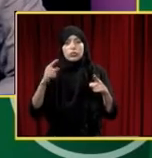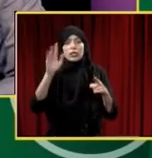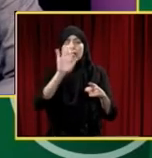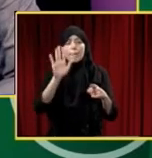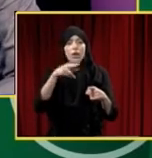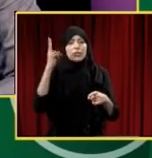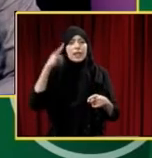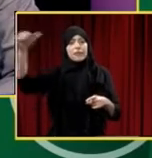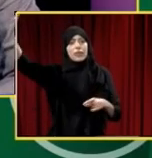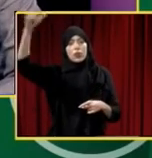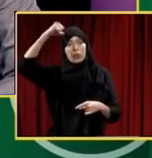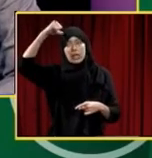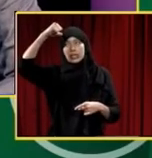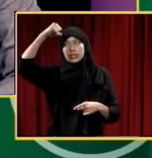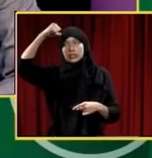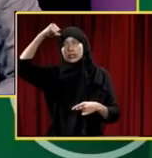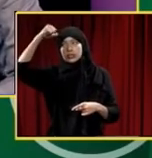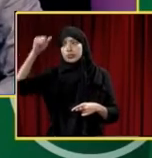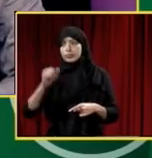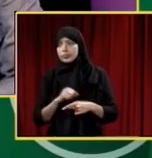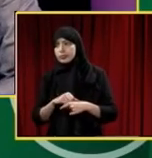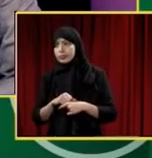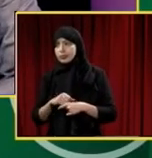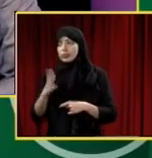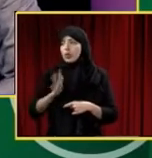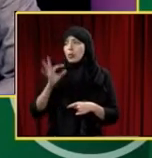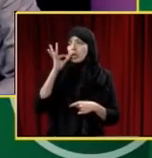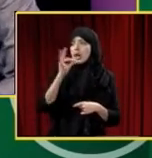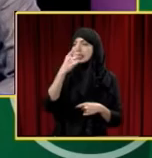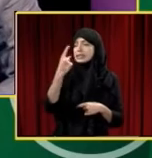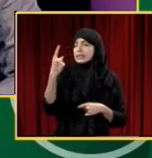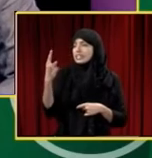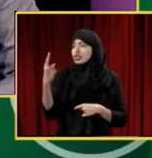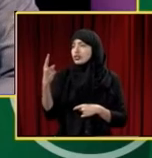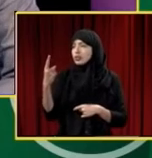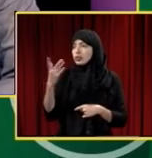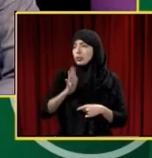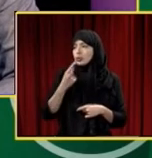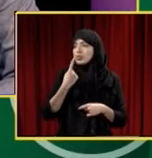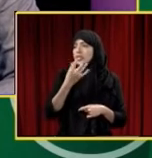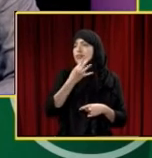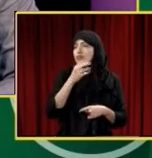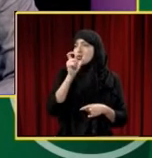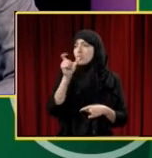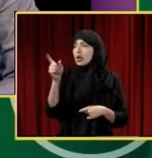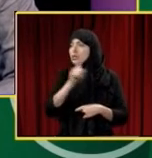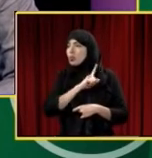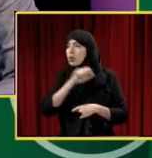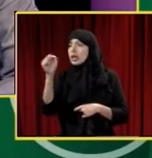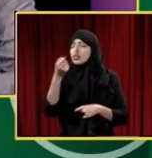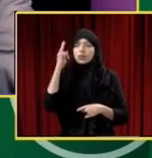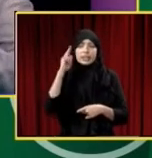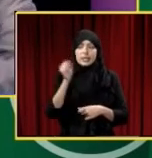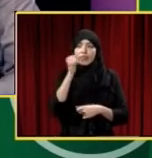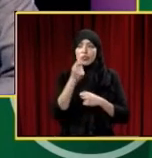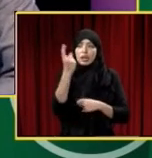a few words why someone should come to the Deaf Run, Mahfuz. Just in a couple of words, few words, okay? If